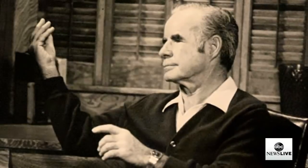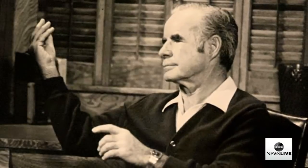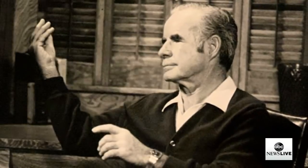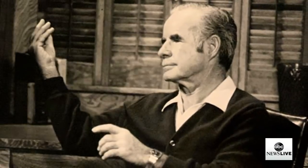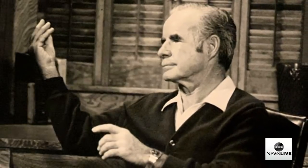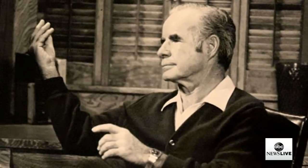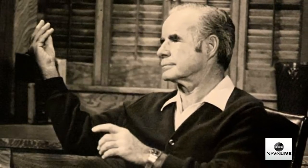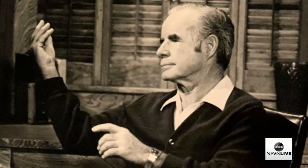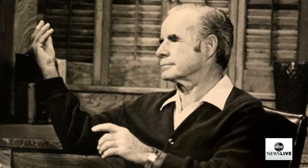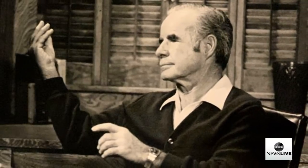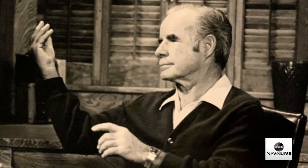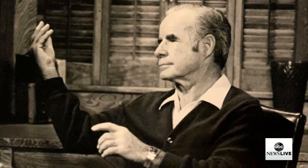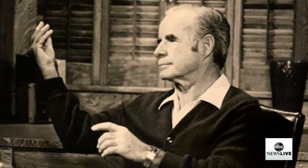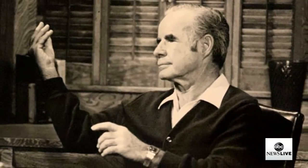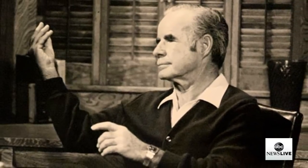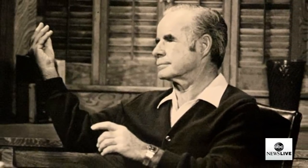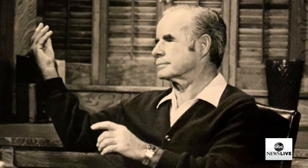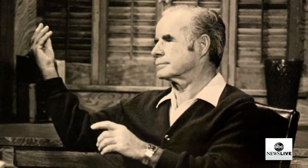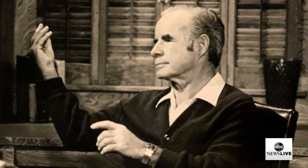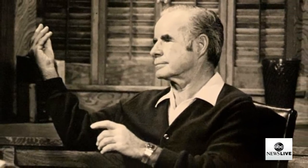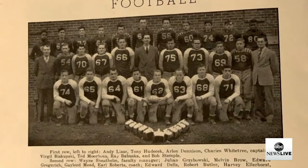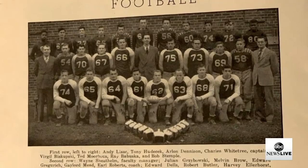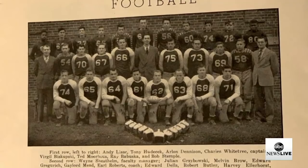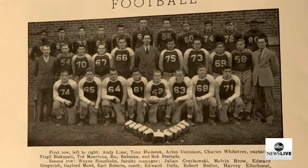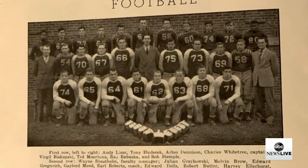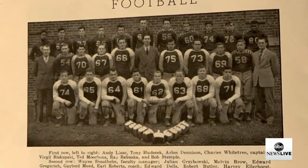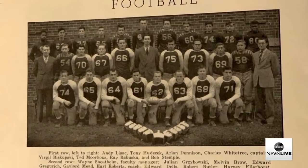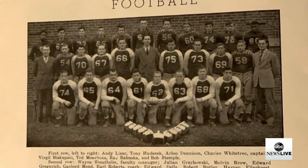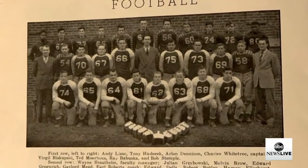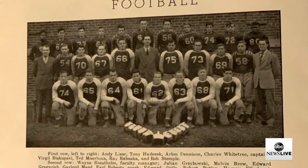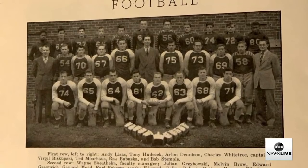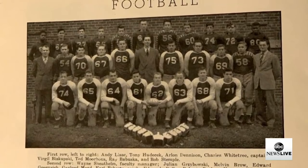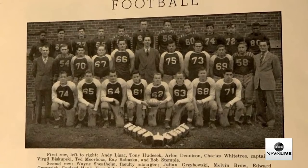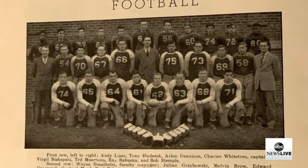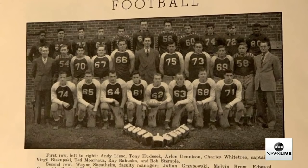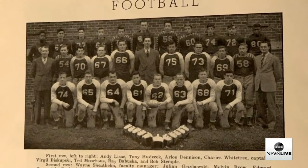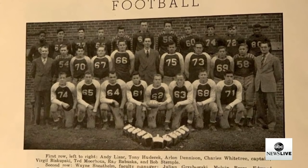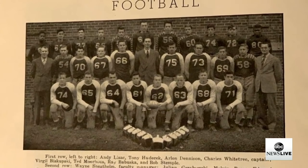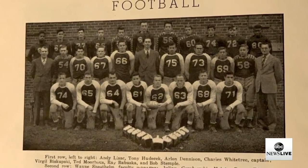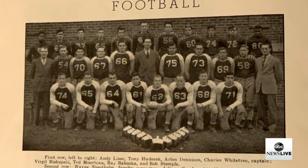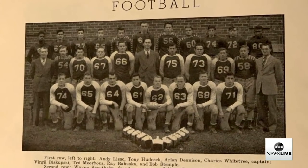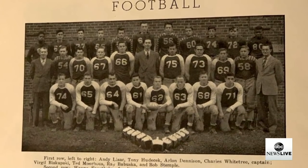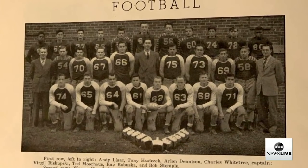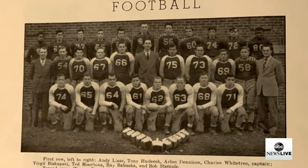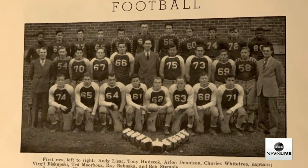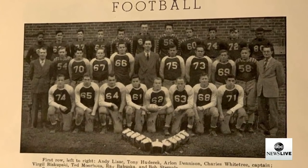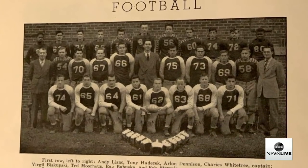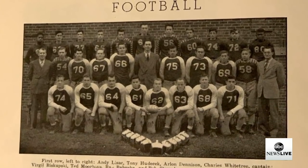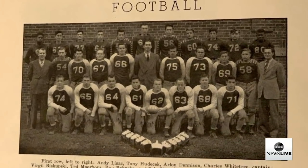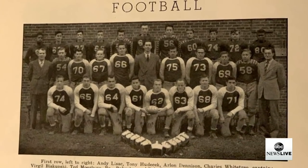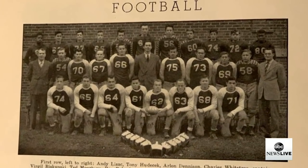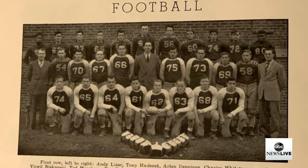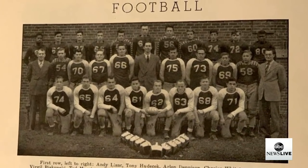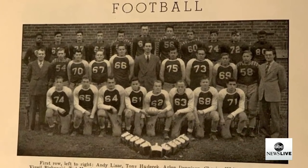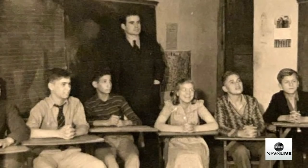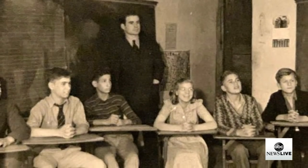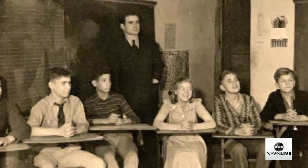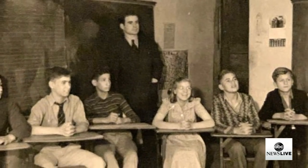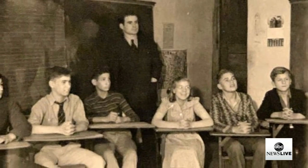I was taught to respect decades ago. When my grandfather rejected segregation in the 1940s as dean